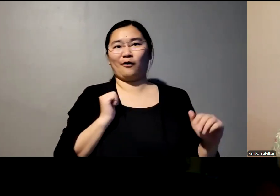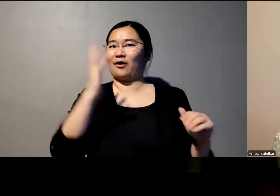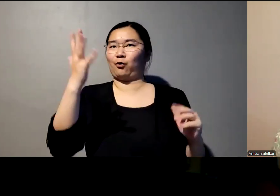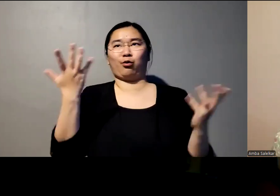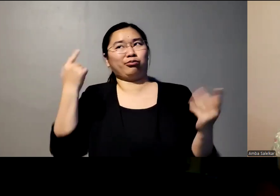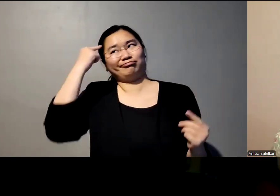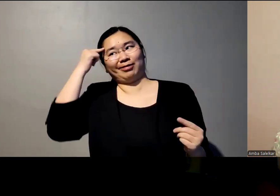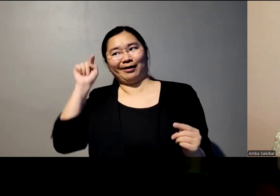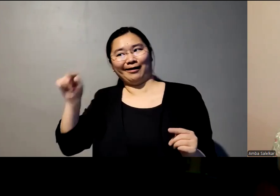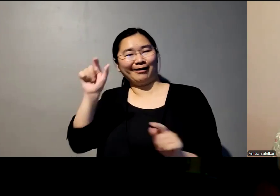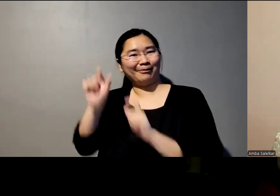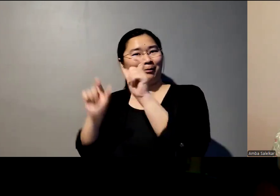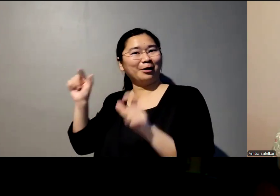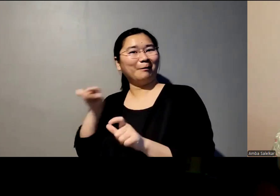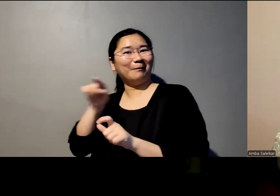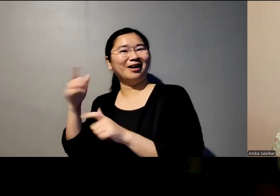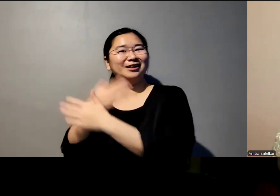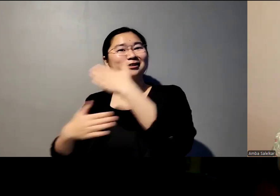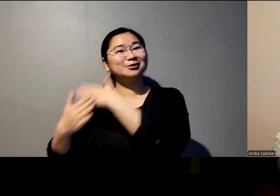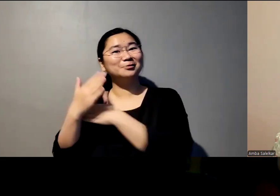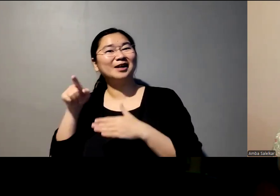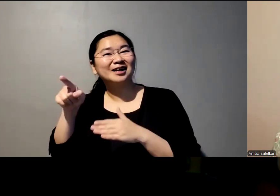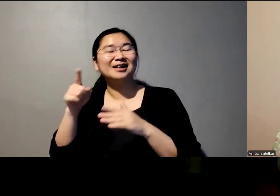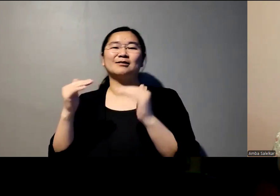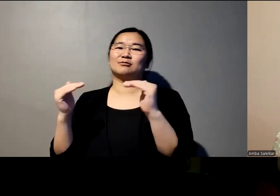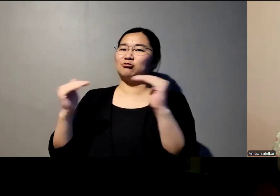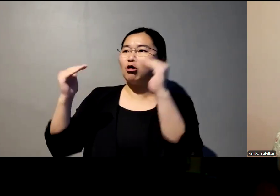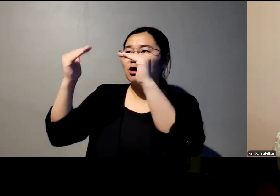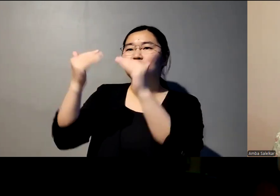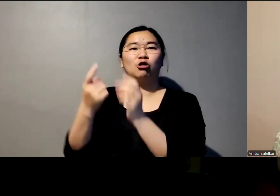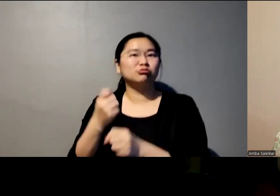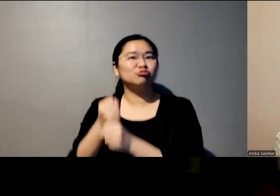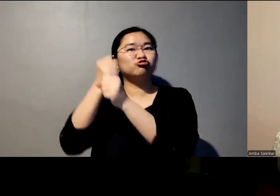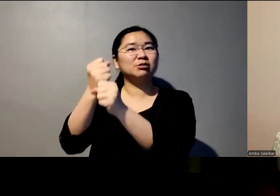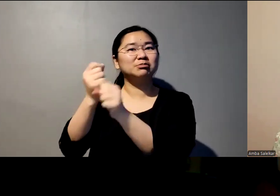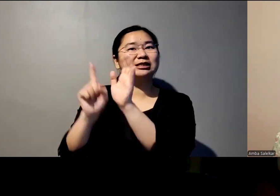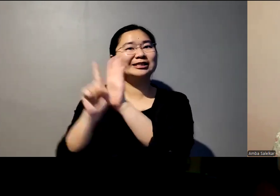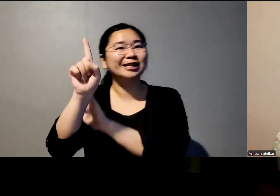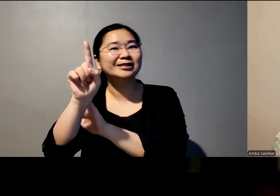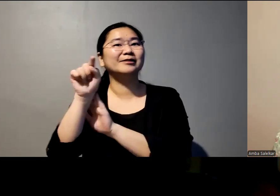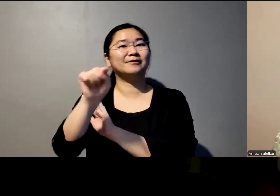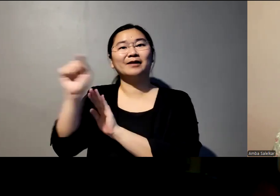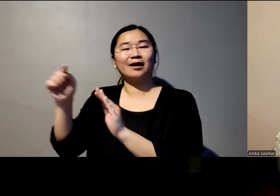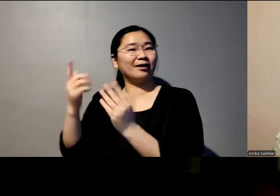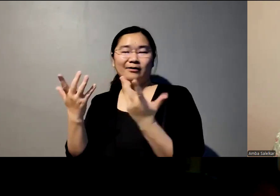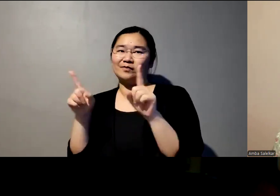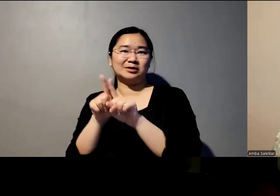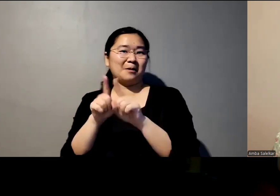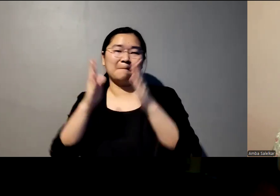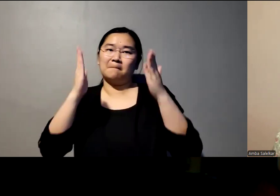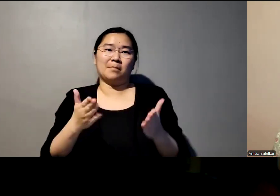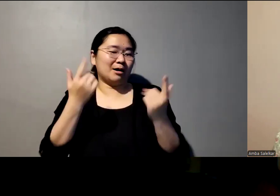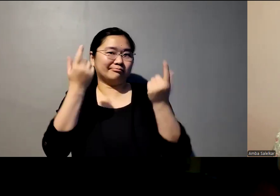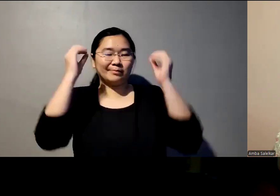disabilities within their cooperation strategies. So I really encourage everybody here in the call, but everybody around the world,